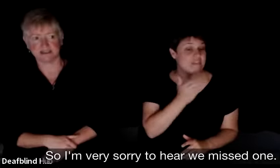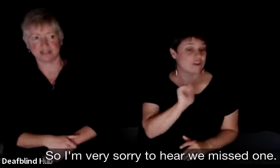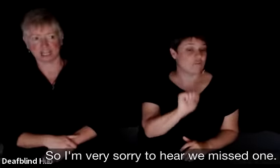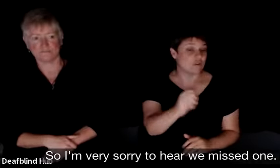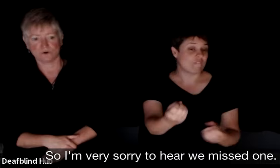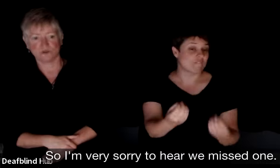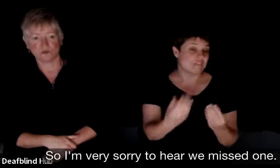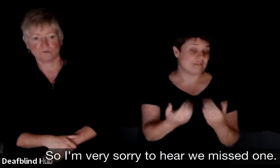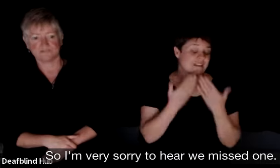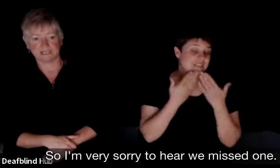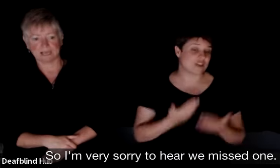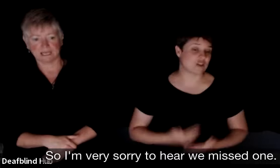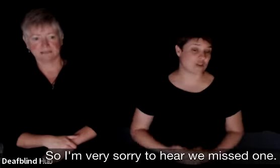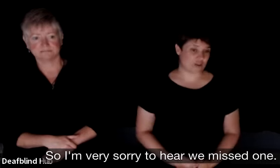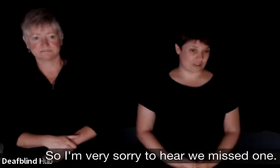feedback.